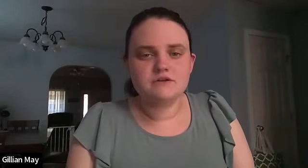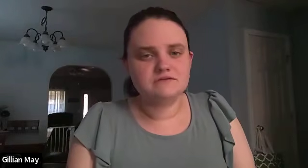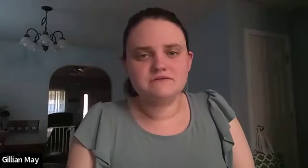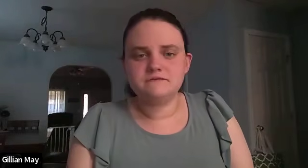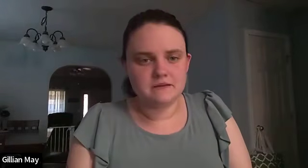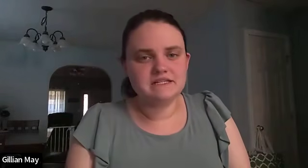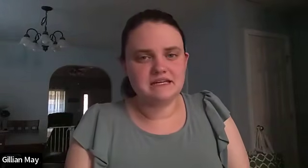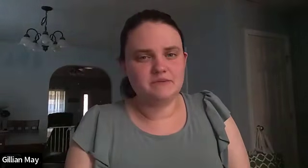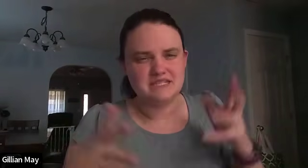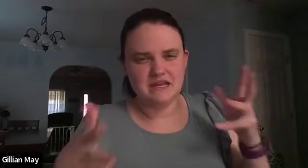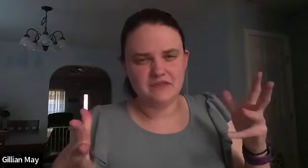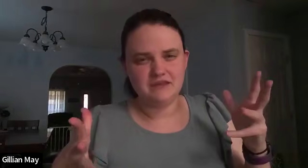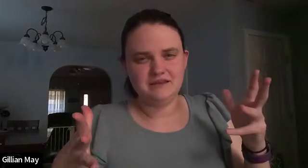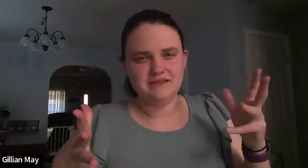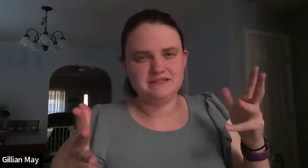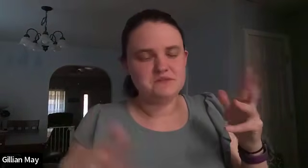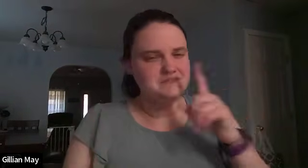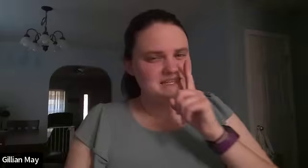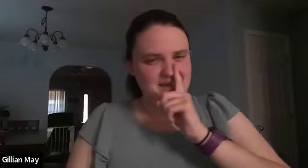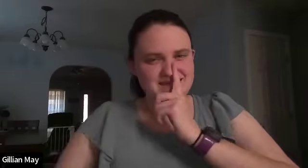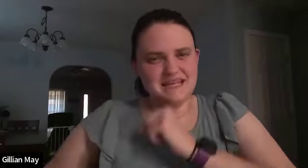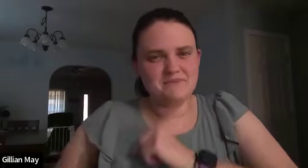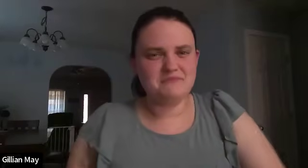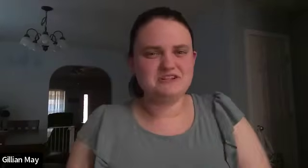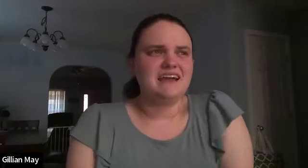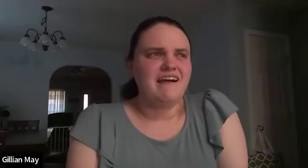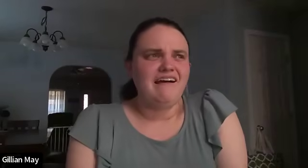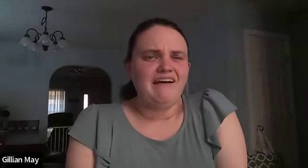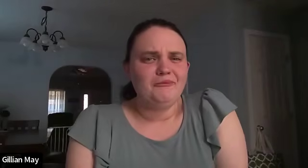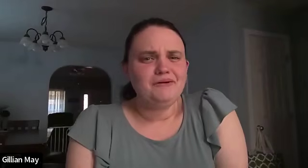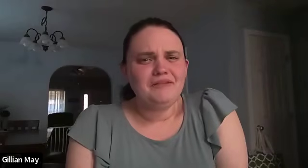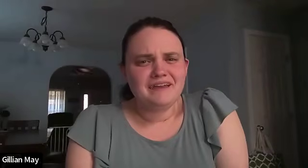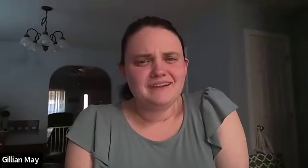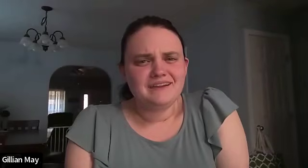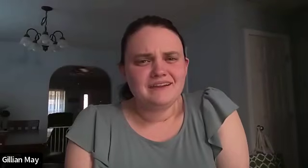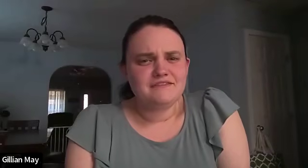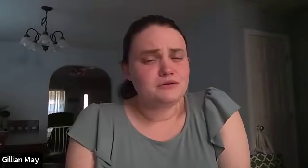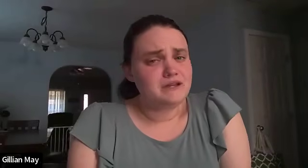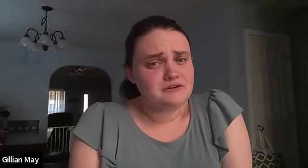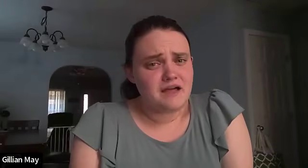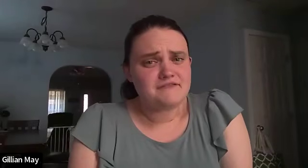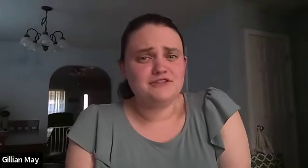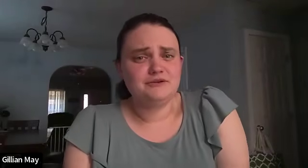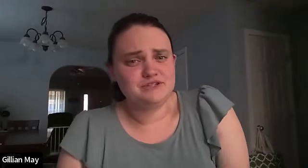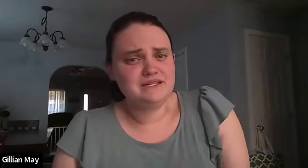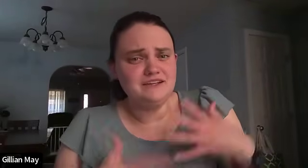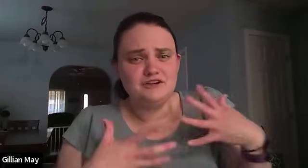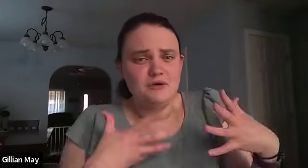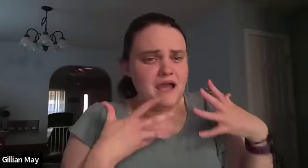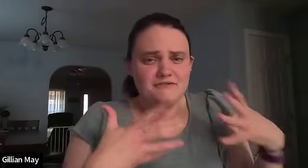there are different family dynamics, and I think sometimes seeing that step, I'm just like, but like if they're in your life and they're doing,